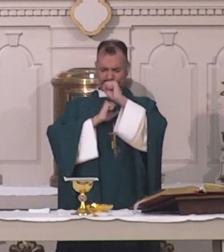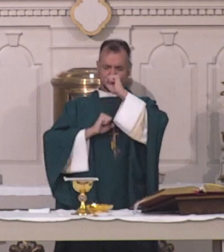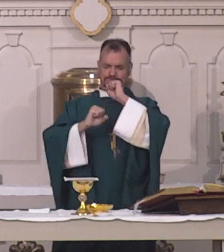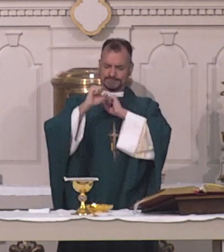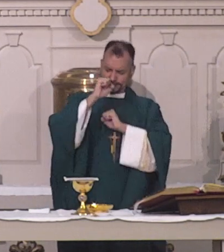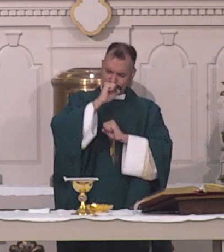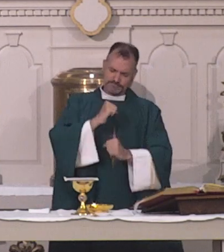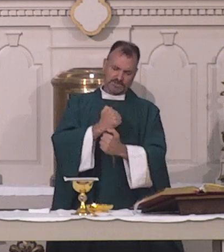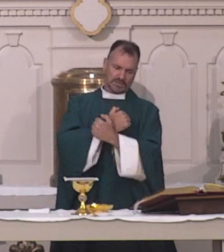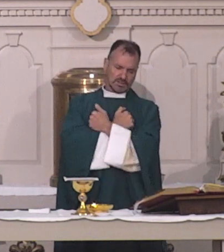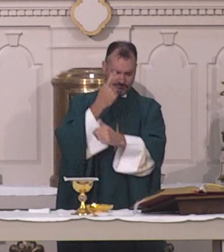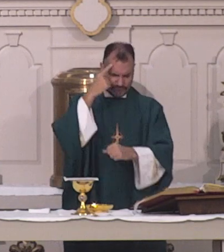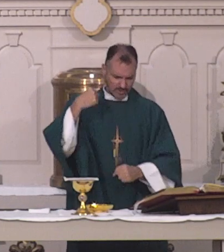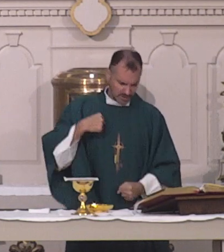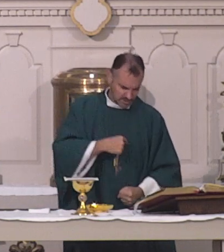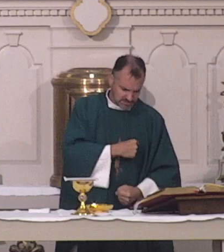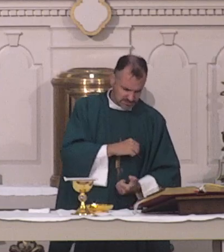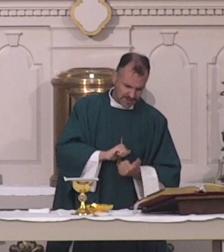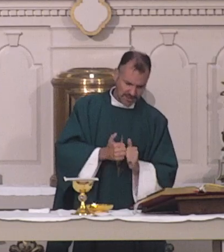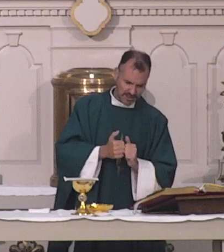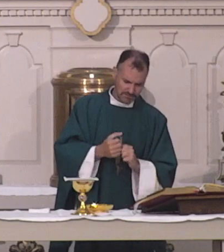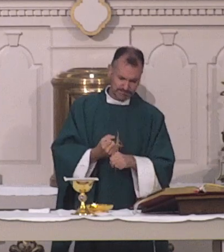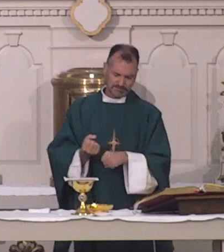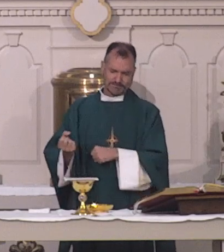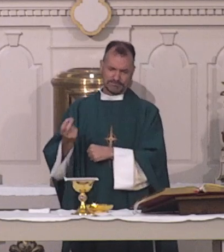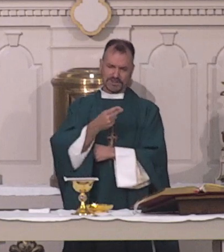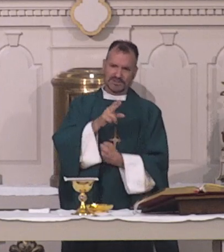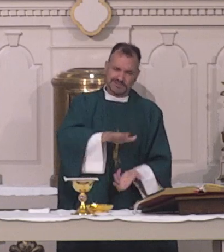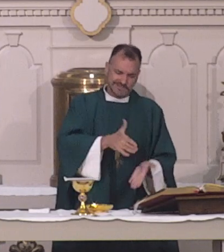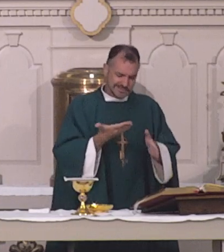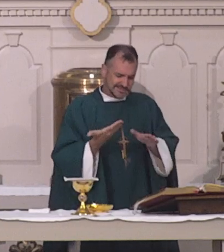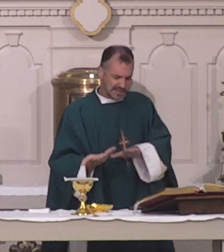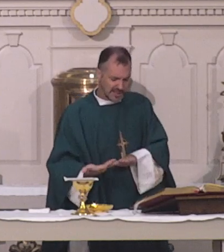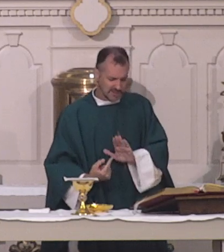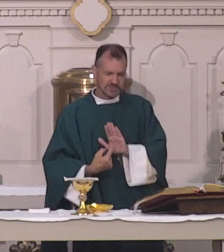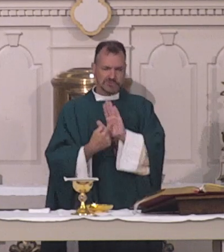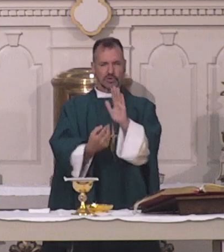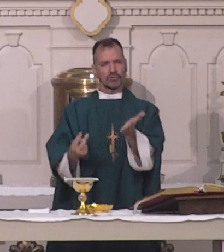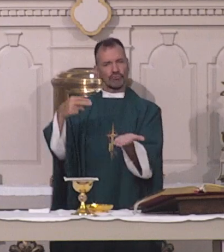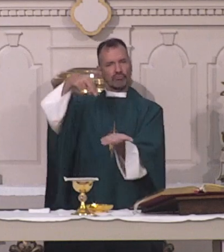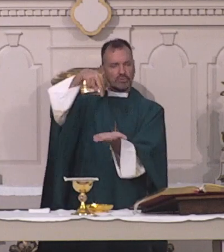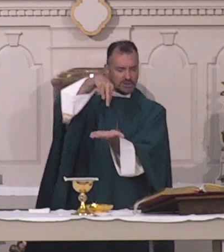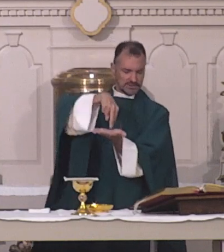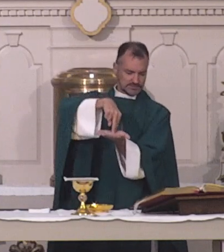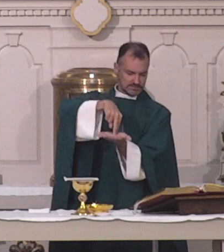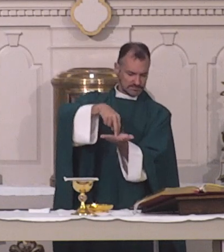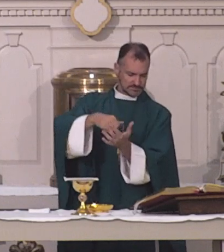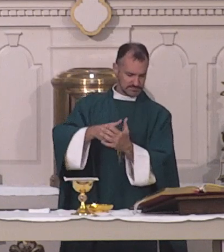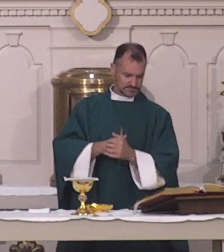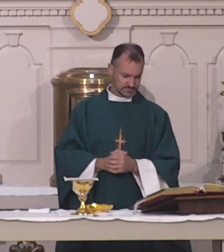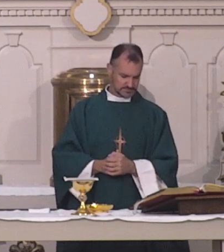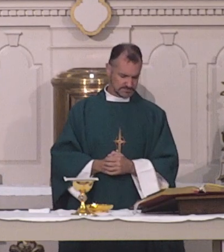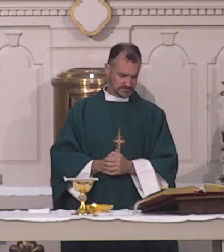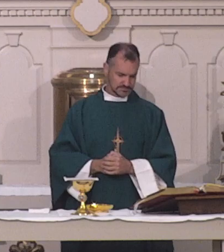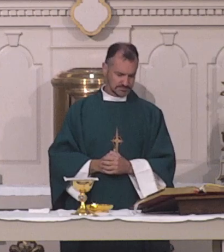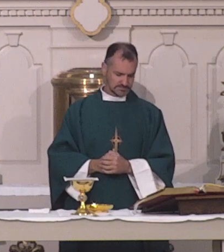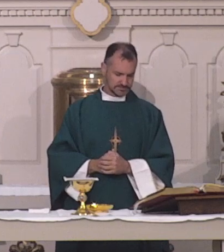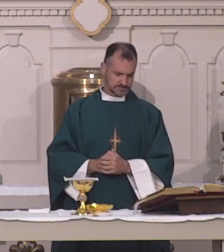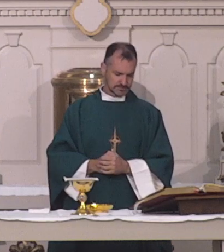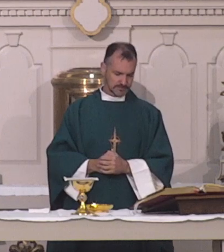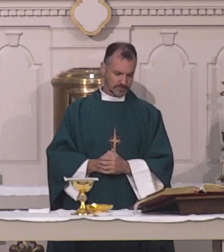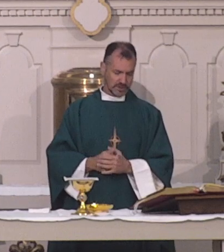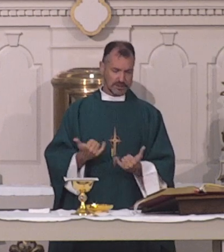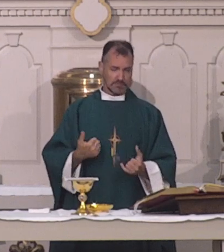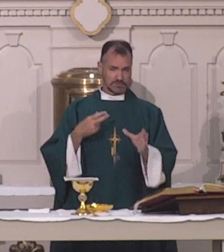endured his passion, so as to break the bonds of death and manifest the resurrection.